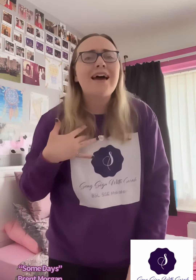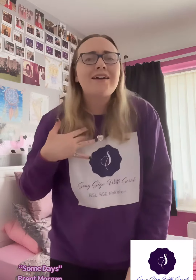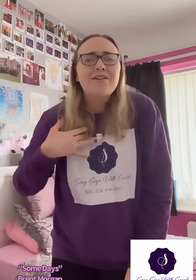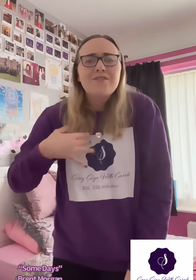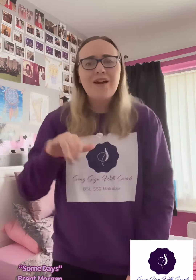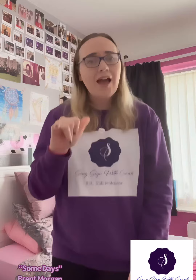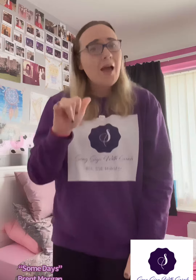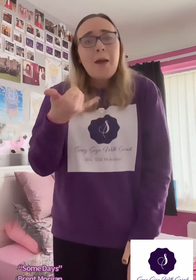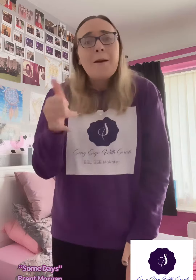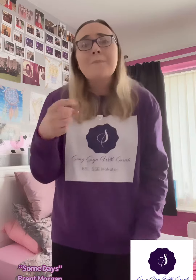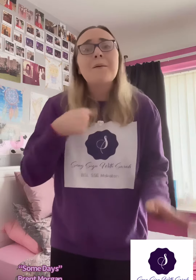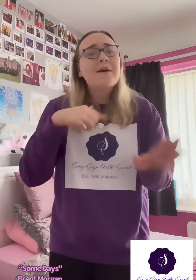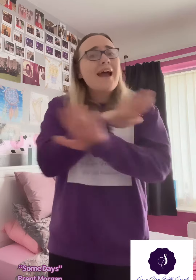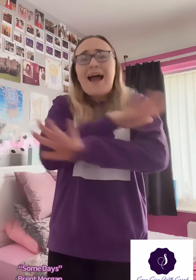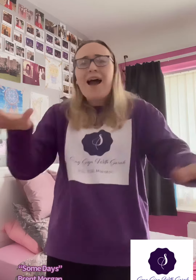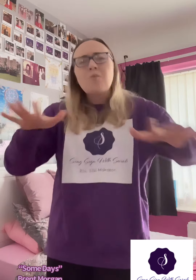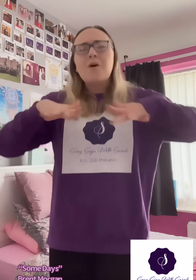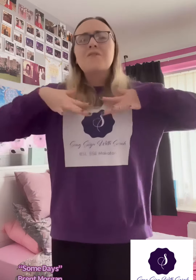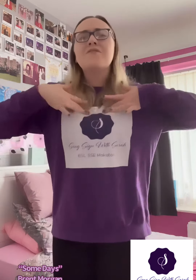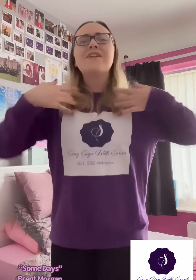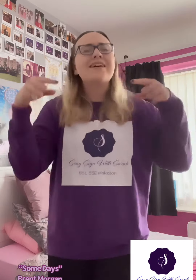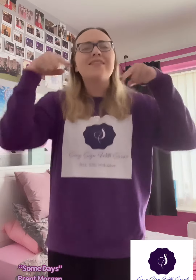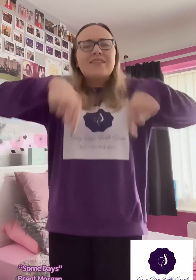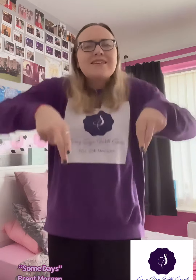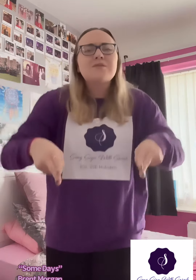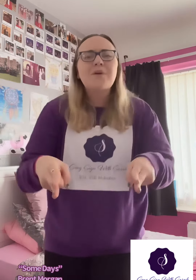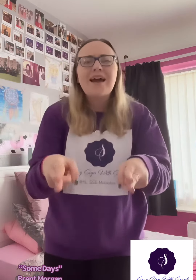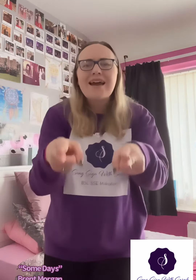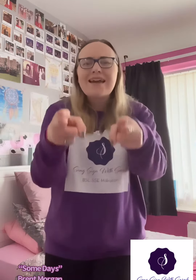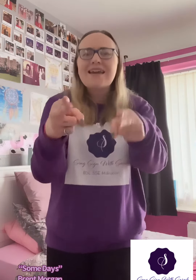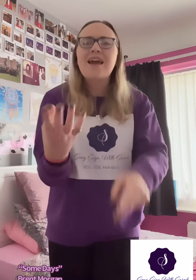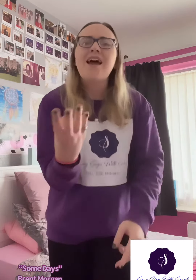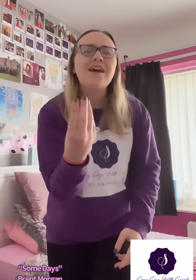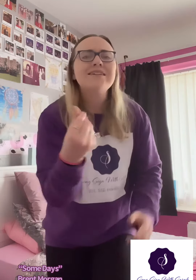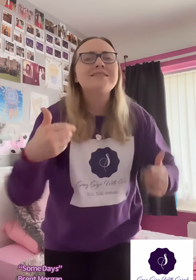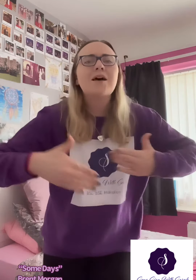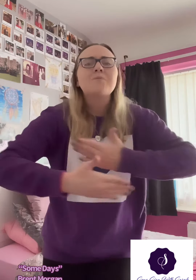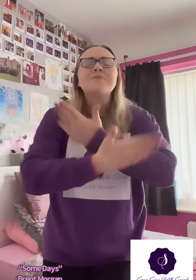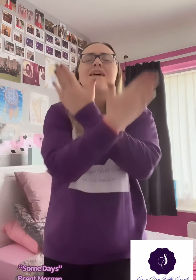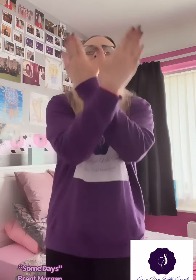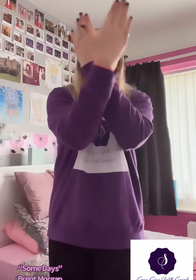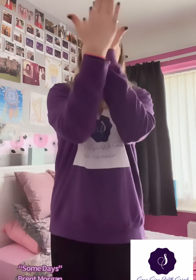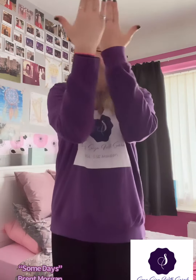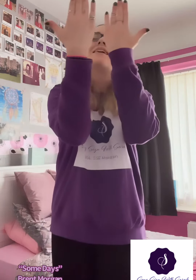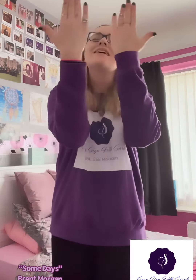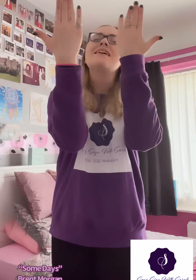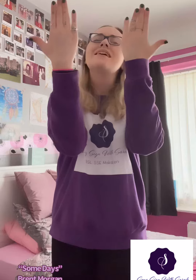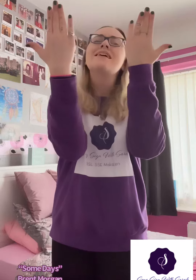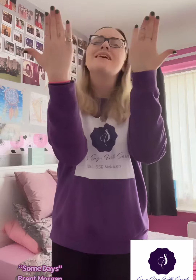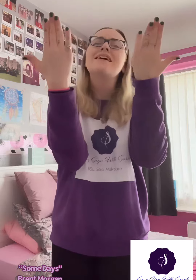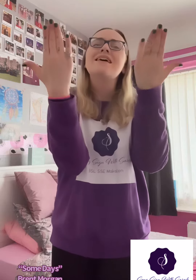ordinary life. Maybe I won't feel this way someday.